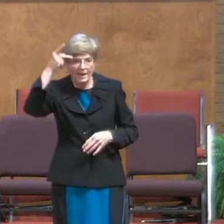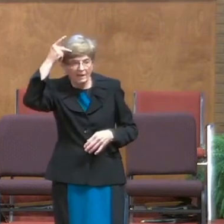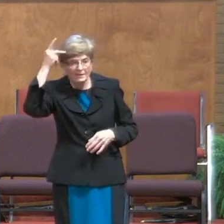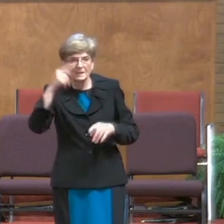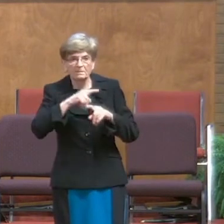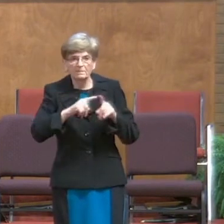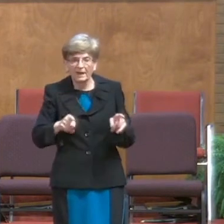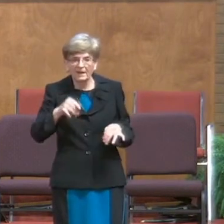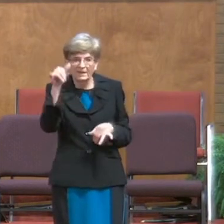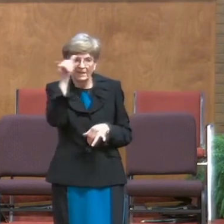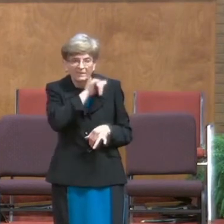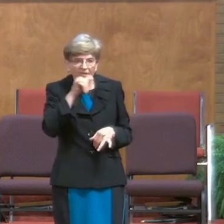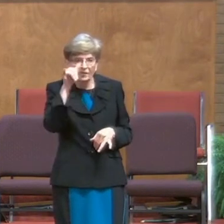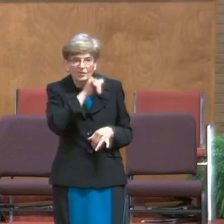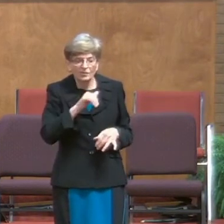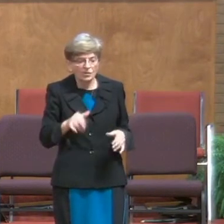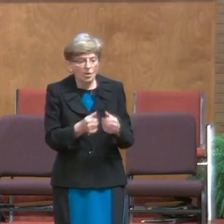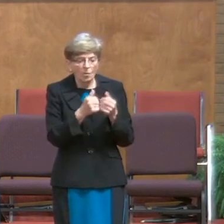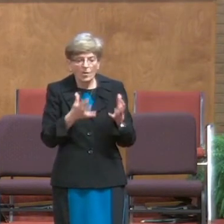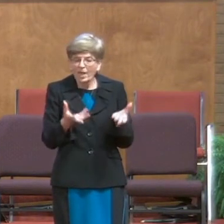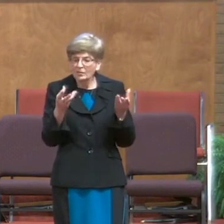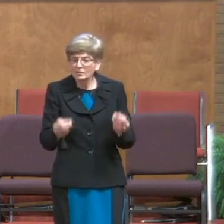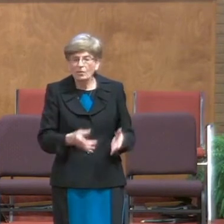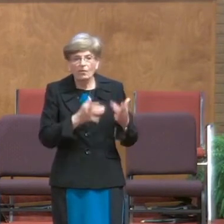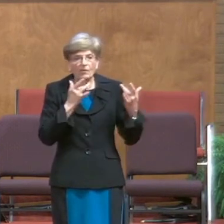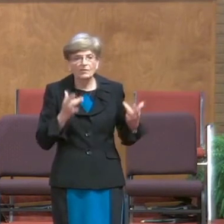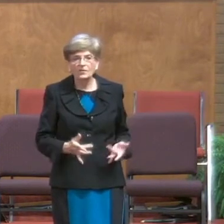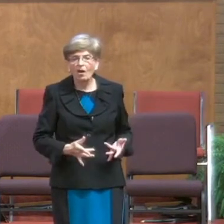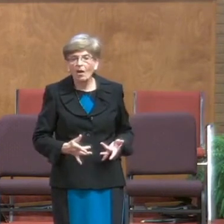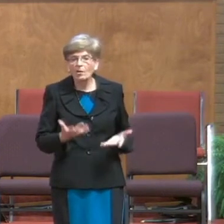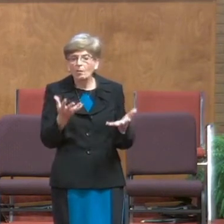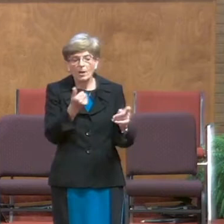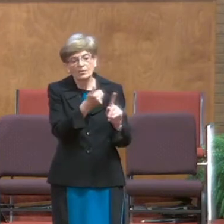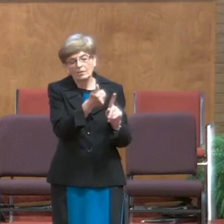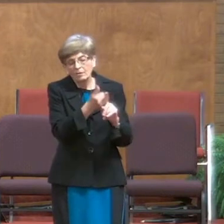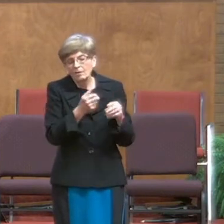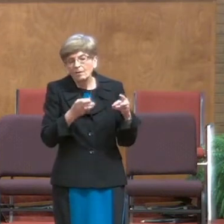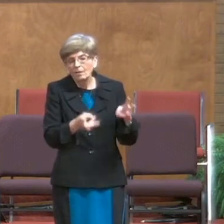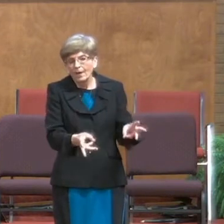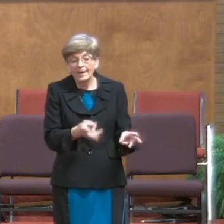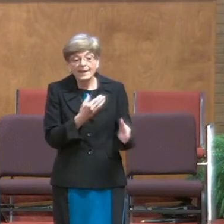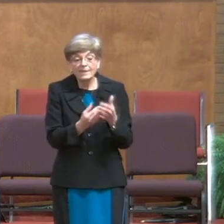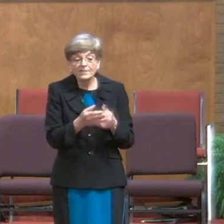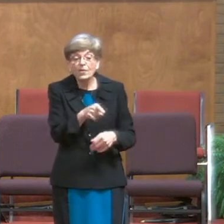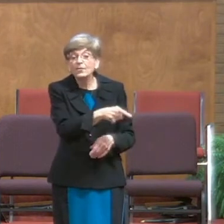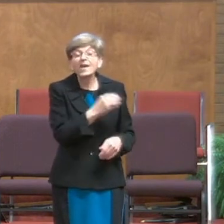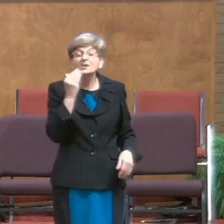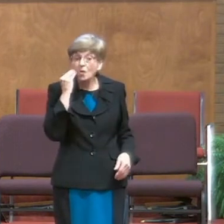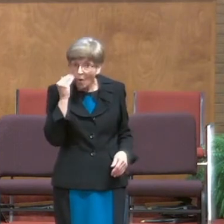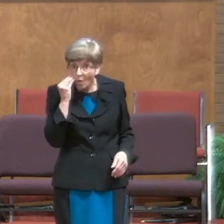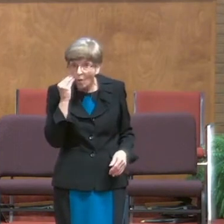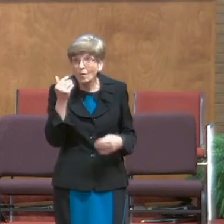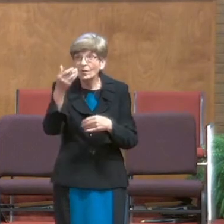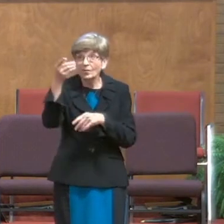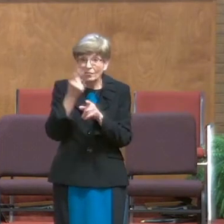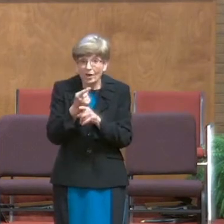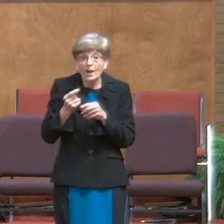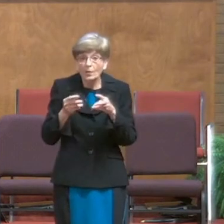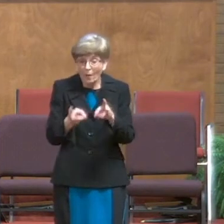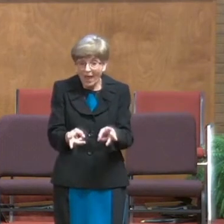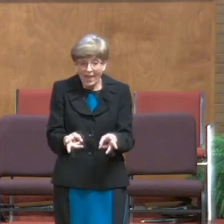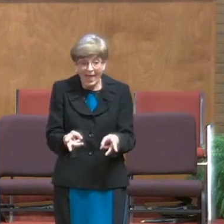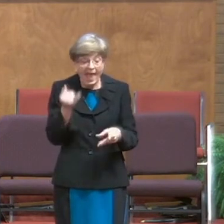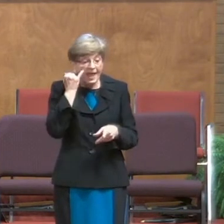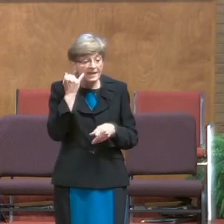foolish, faithless, heartless, ruthless. Though they know God's righteous decree that those who practice